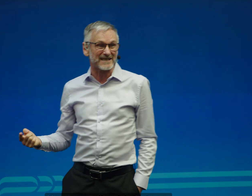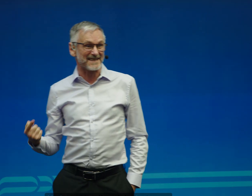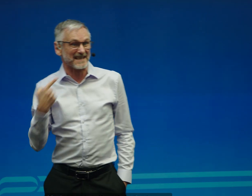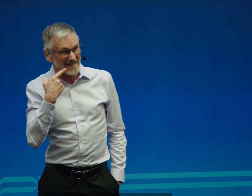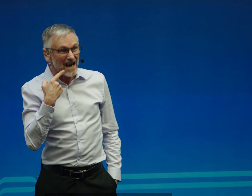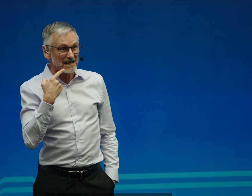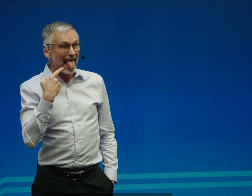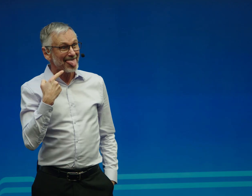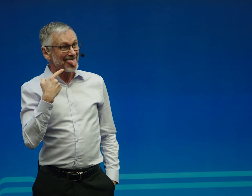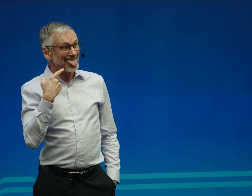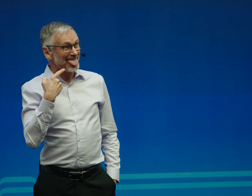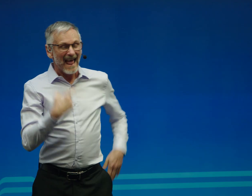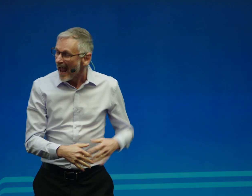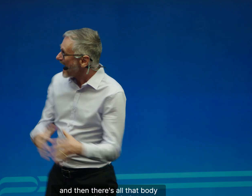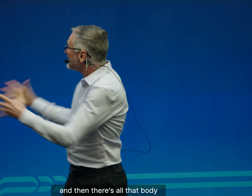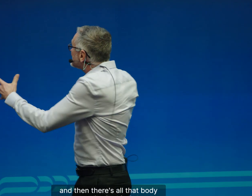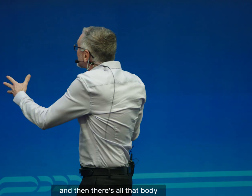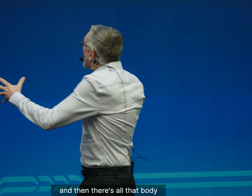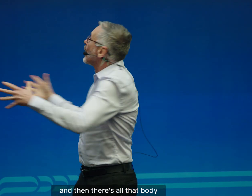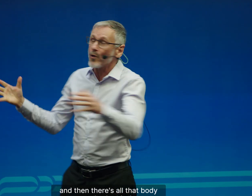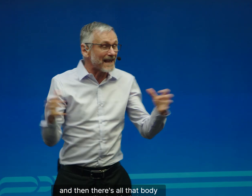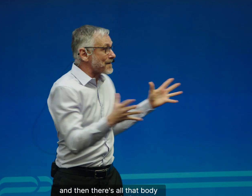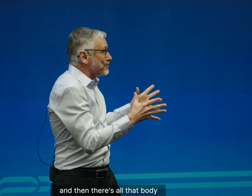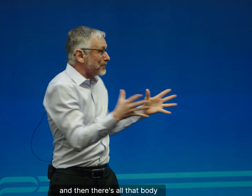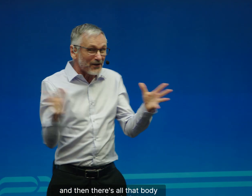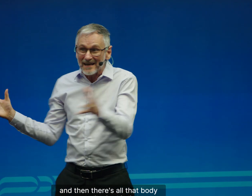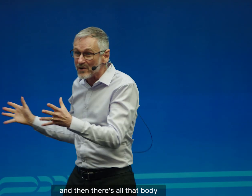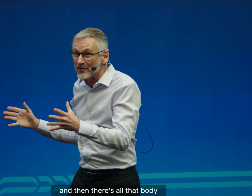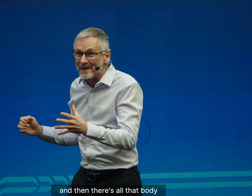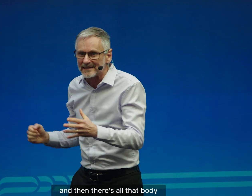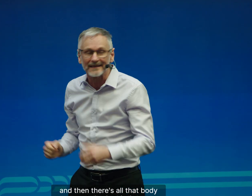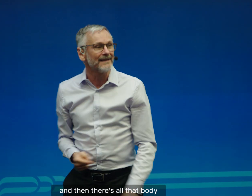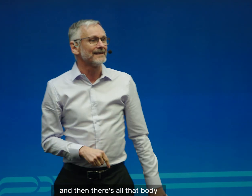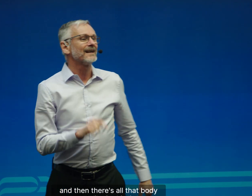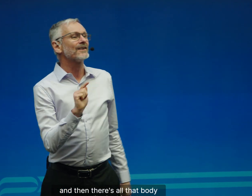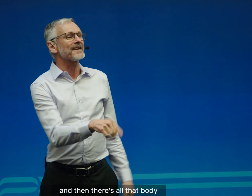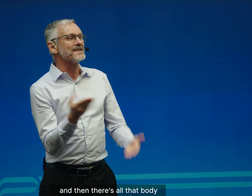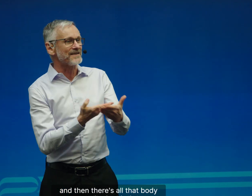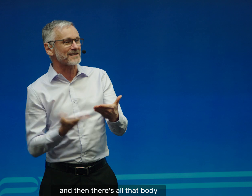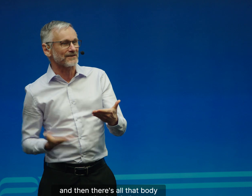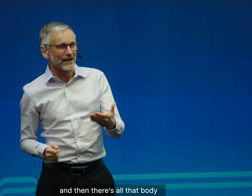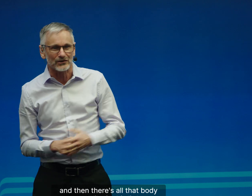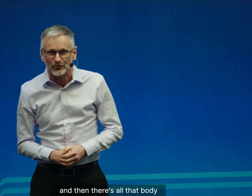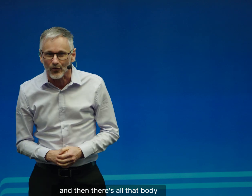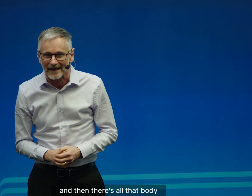notate the tongue. And then there's all that body movement, like in this little story.